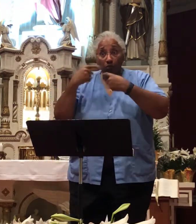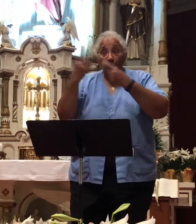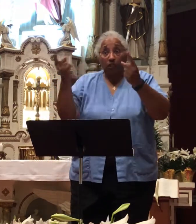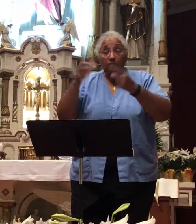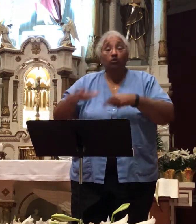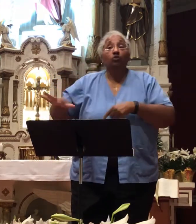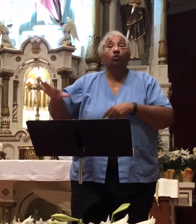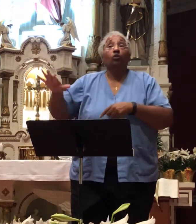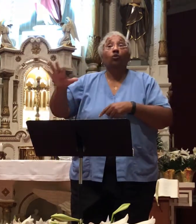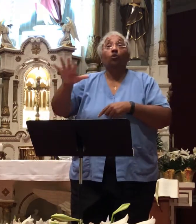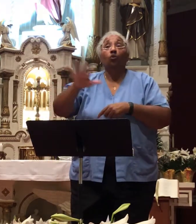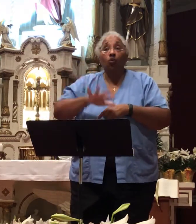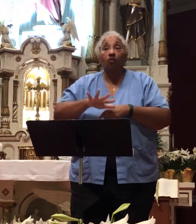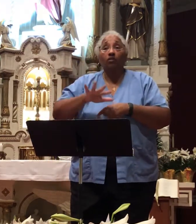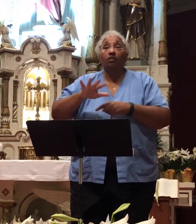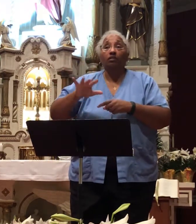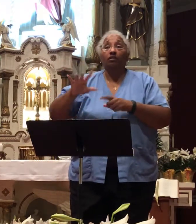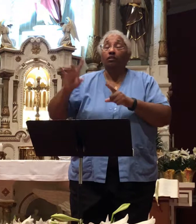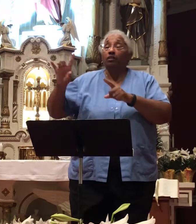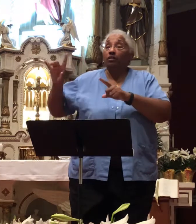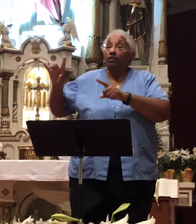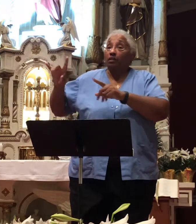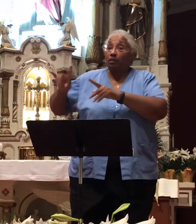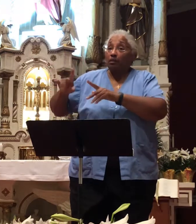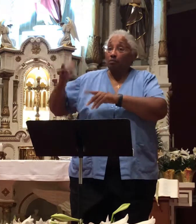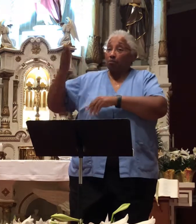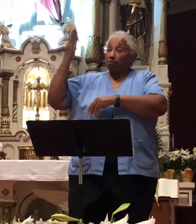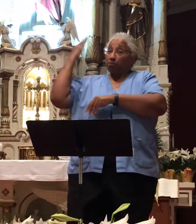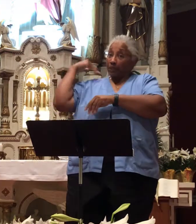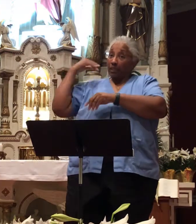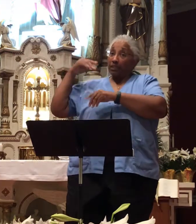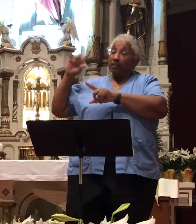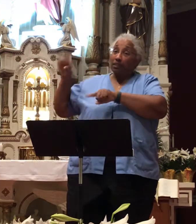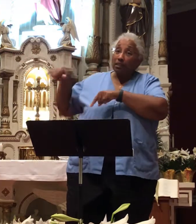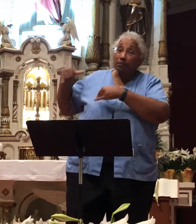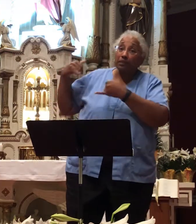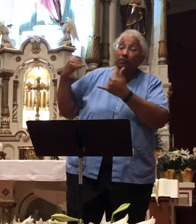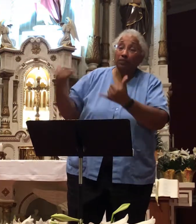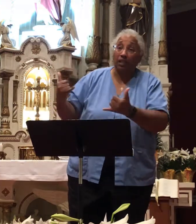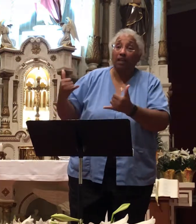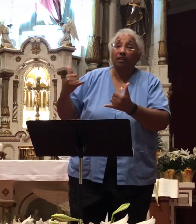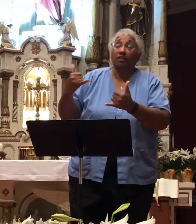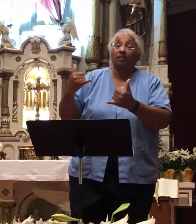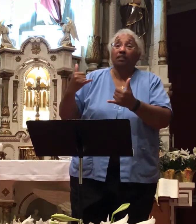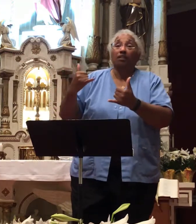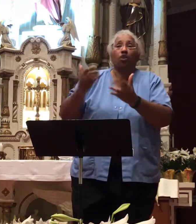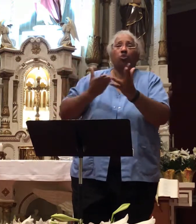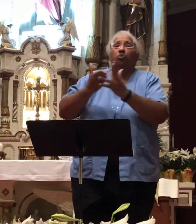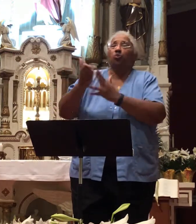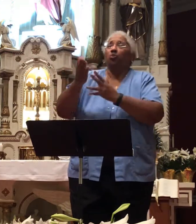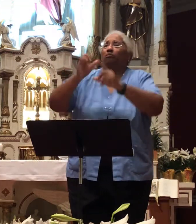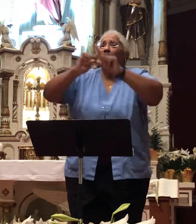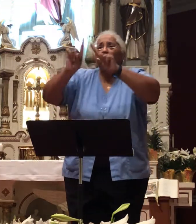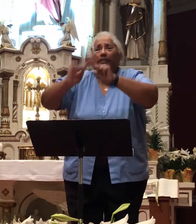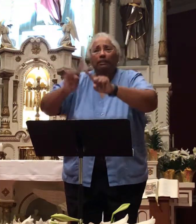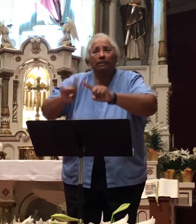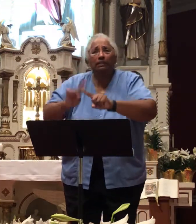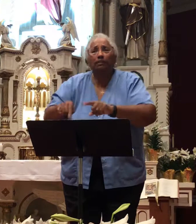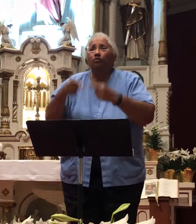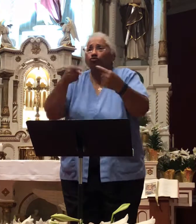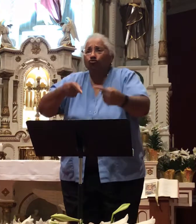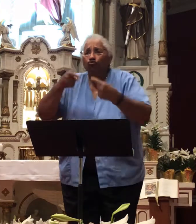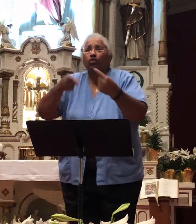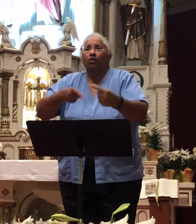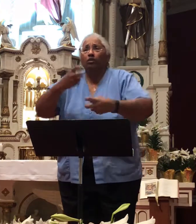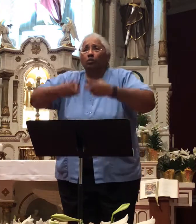the centuries, that in the midst of any tribulation, there have been many in the history of the church, the Lord told us,